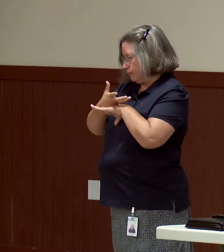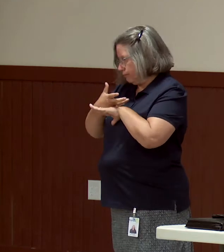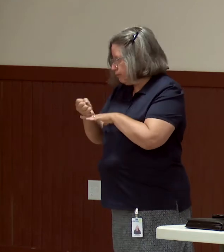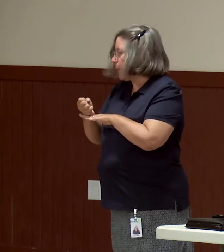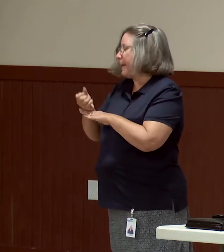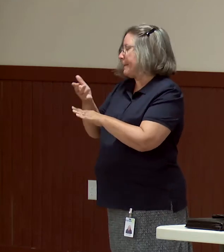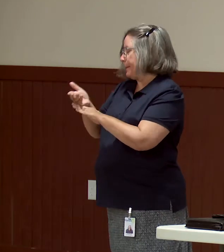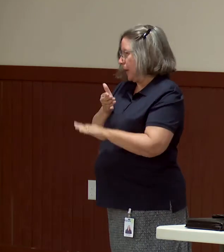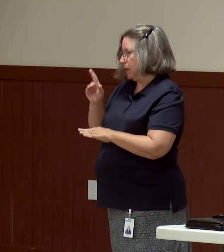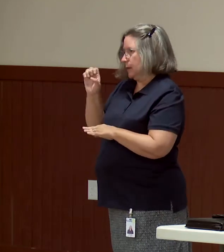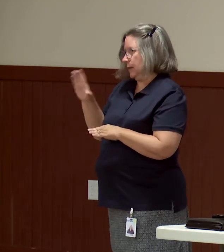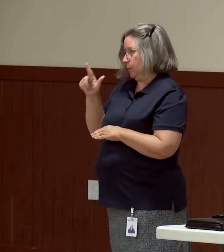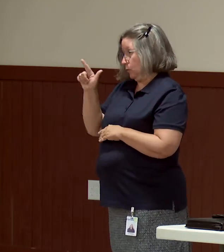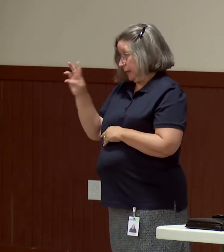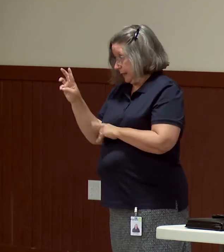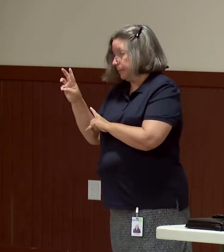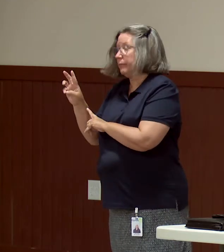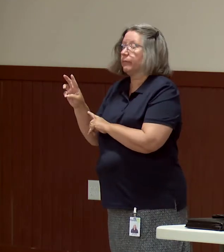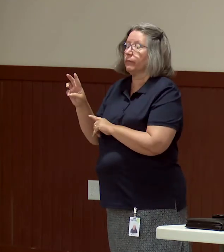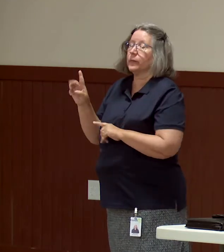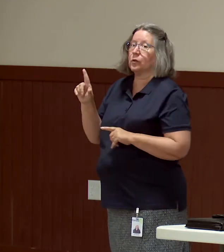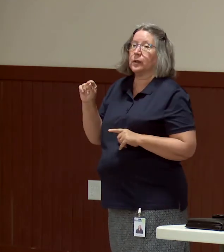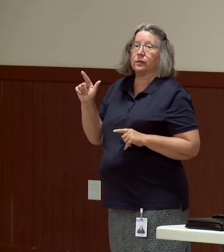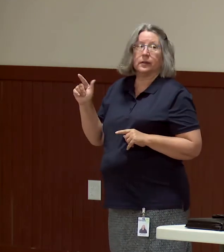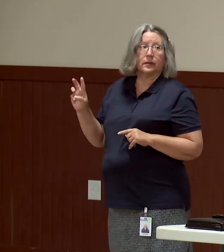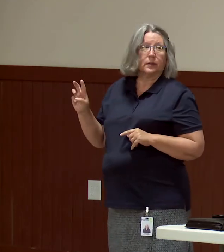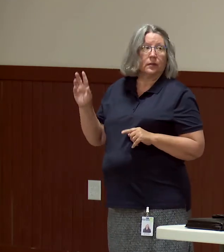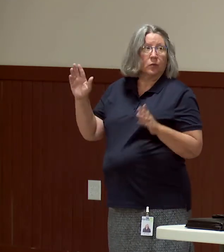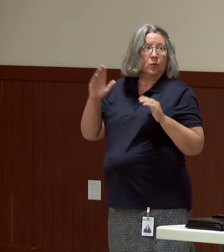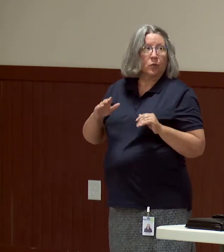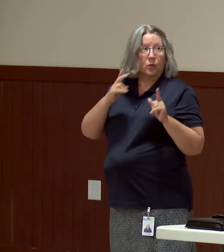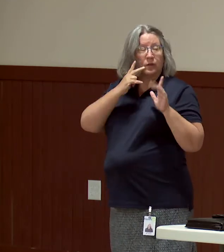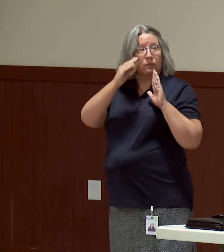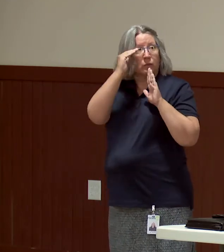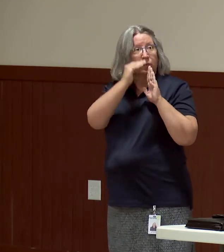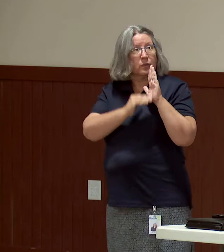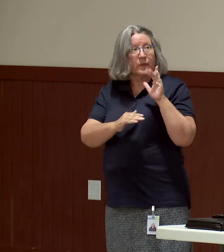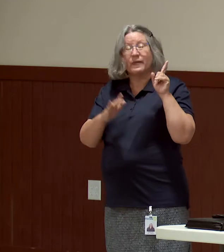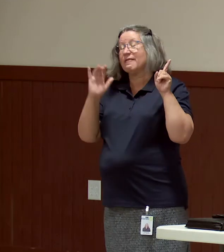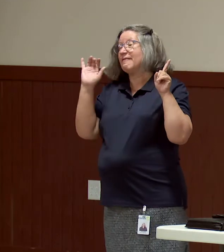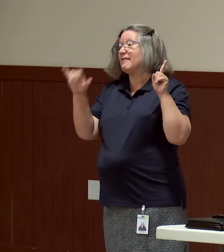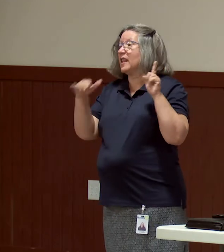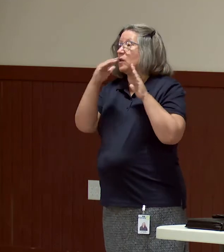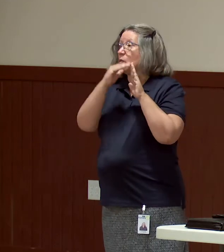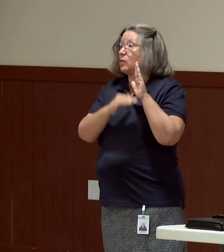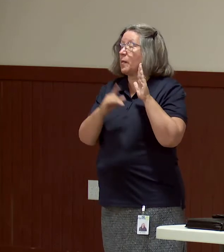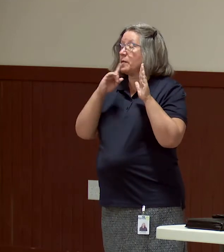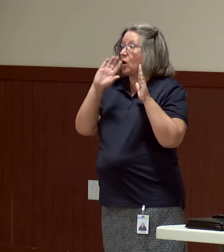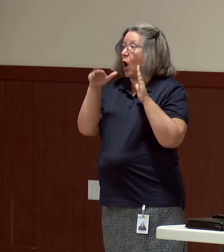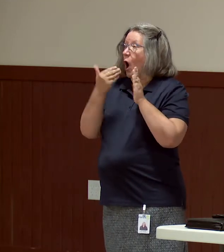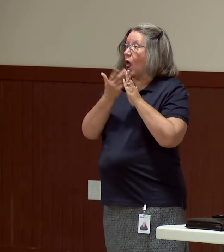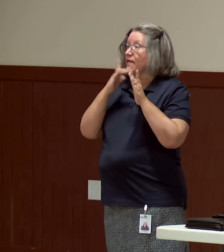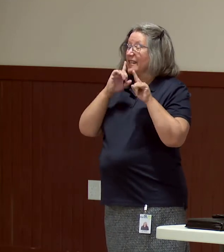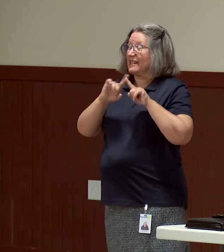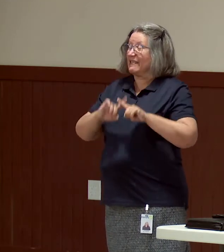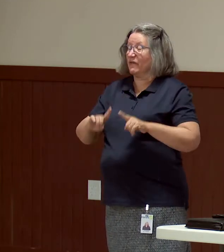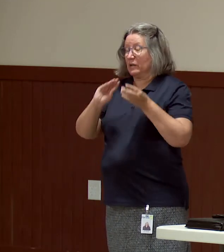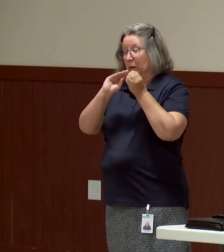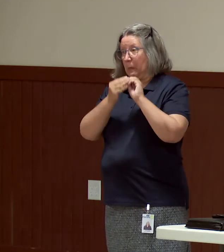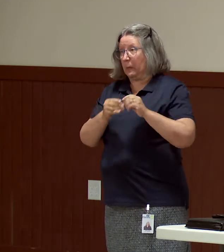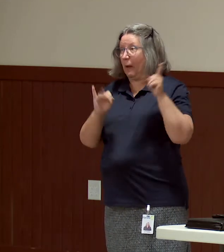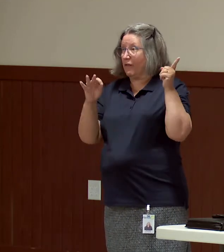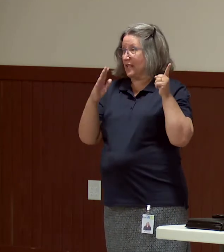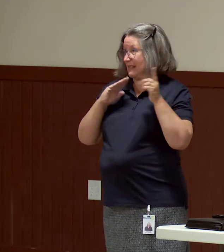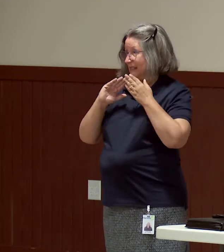The detailed information isn't essentially important. It's just to illustrate that those are the amounts that the other